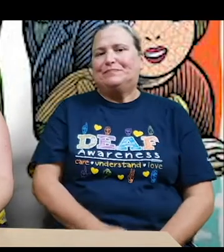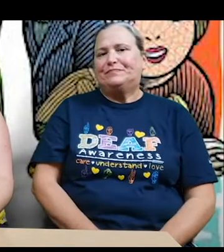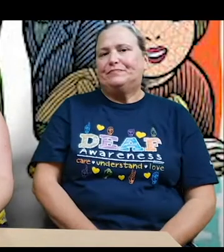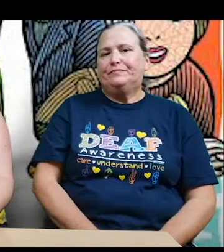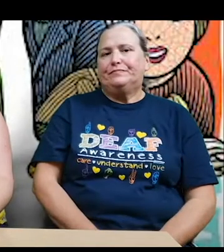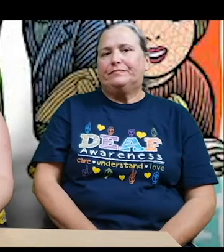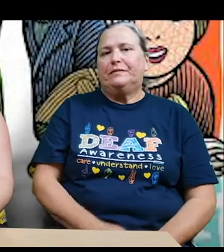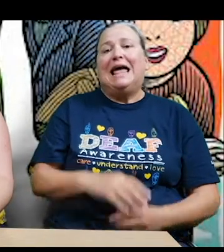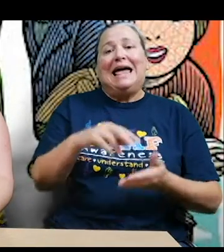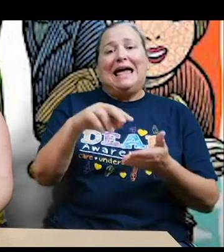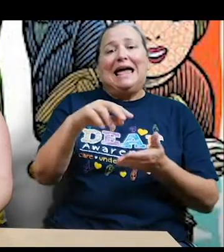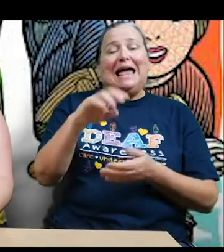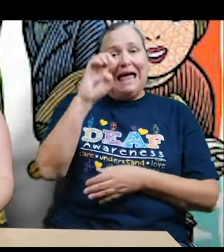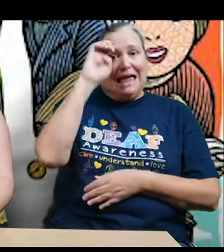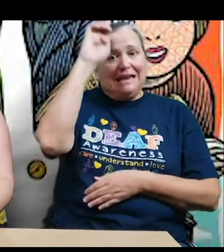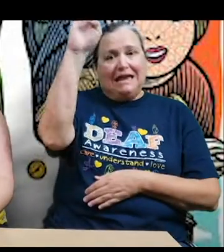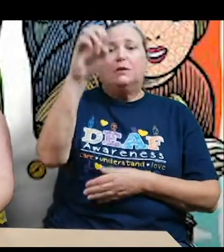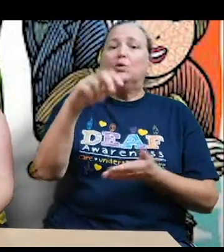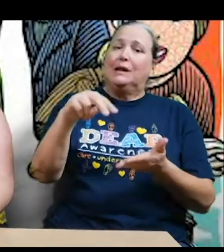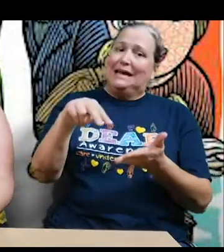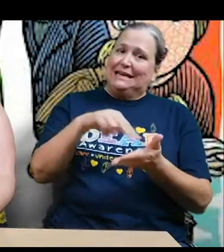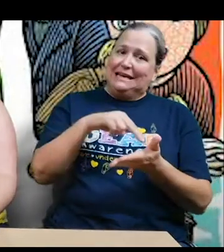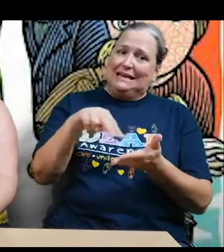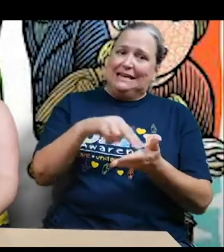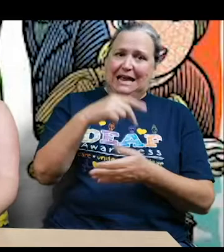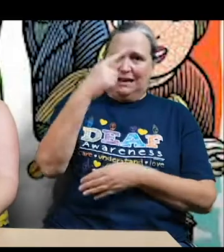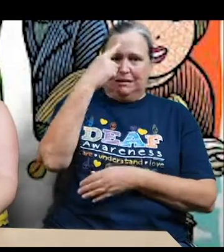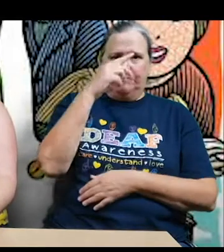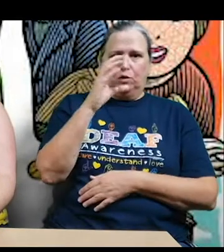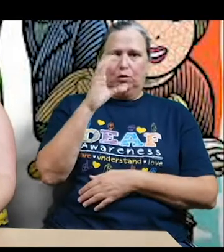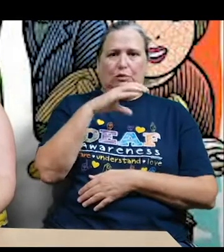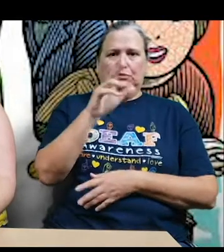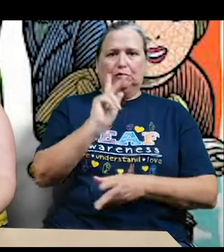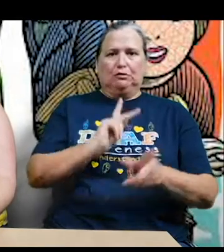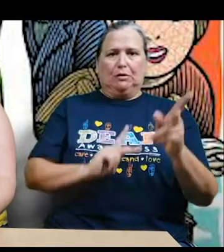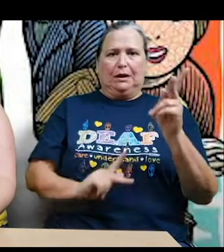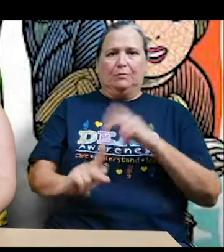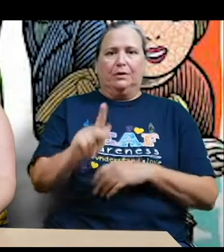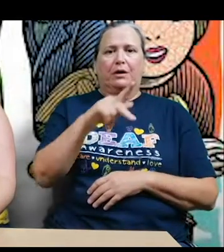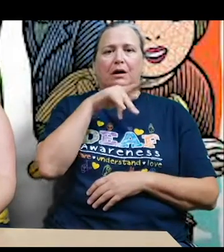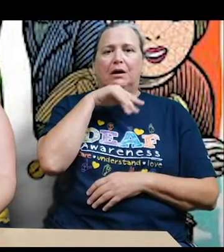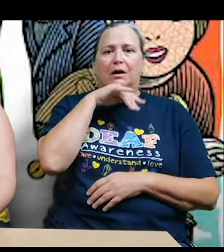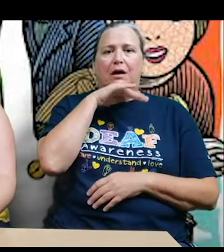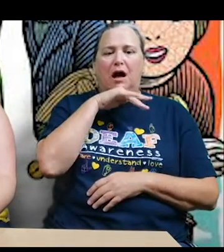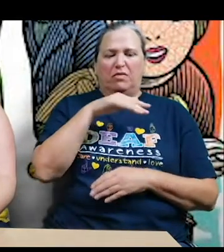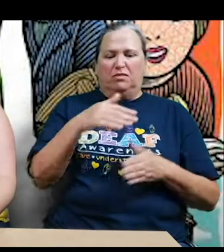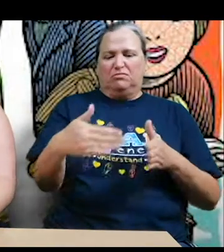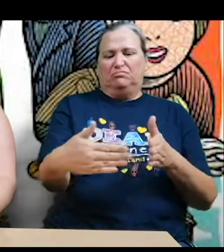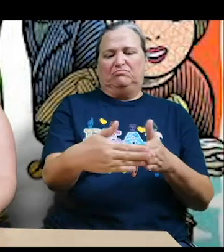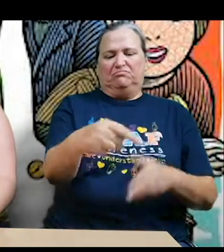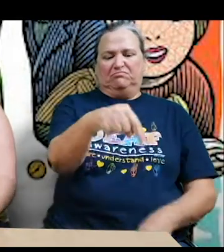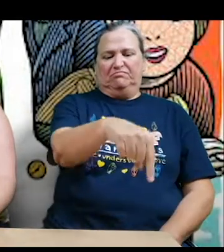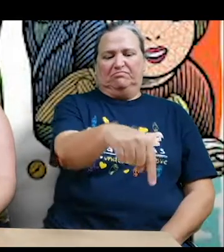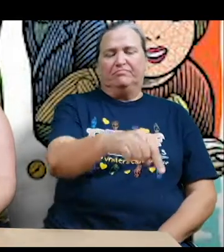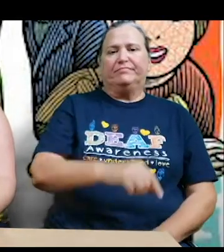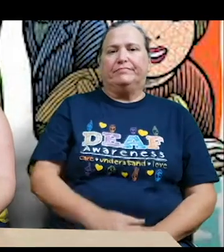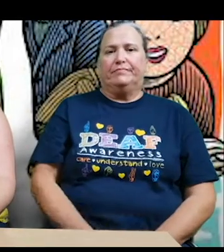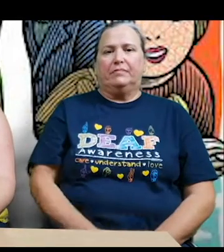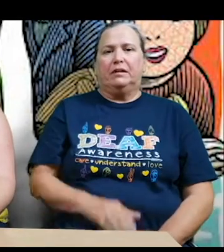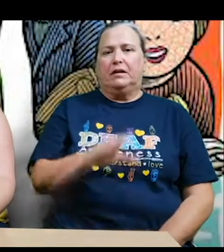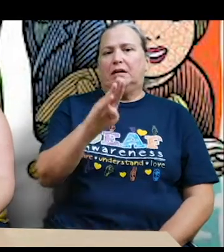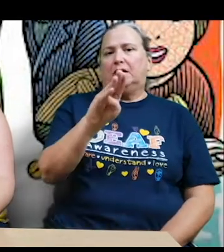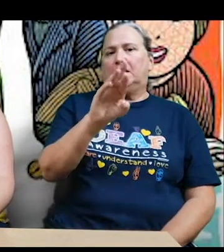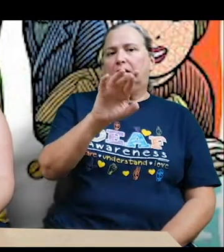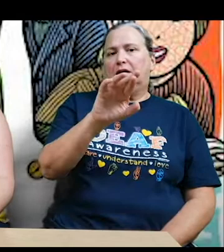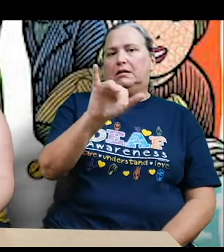But it was not for Sarah Ruth. Edward danced for strangers on the dirty street corner at Memphis. Bryce played